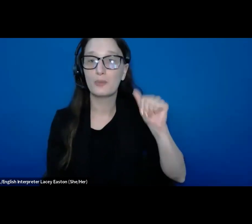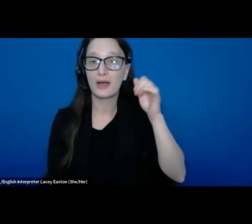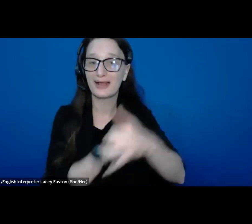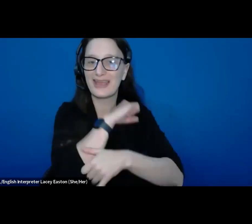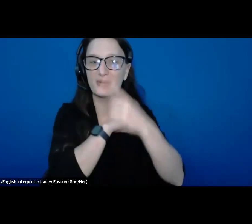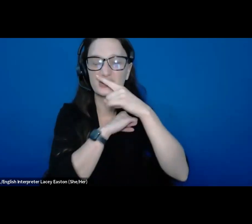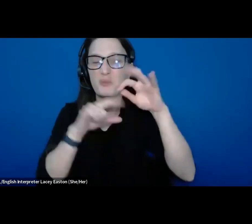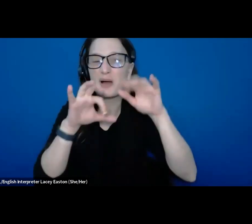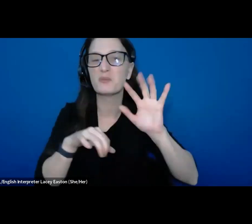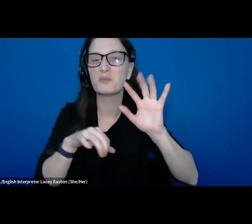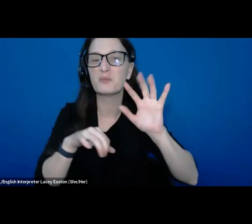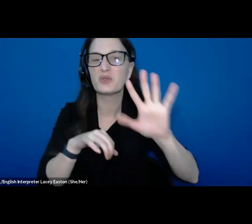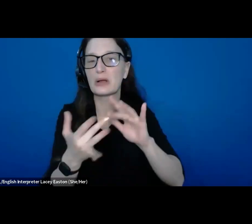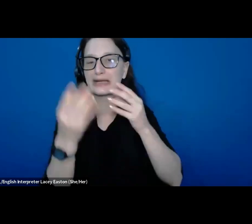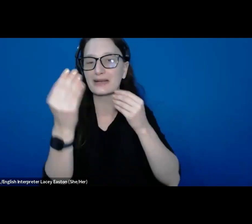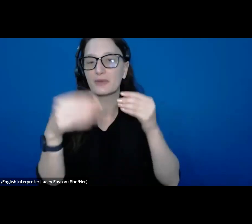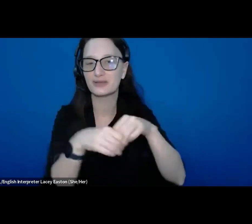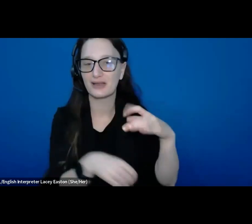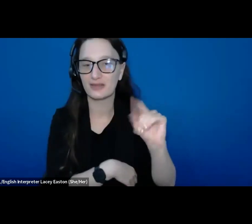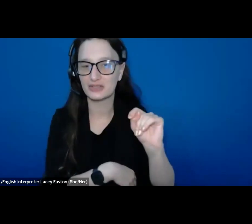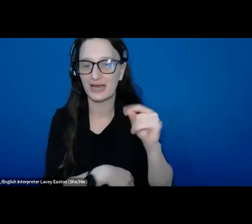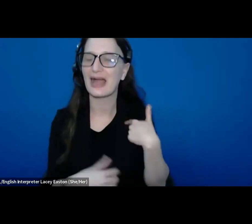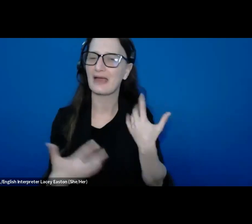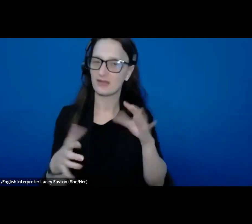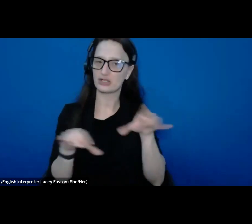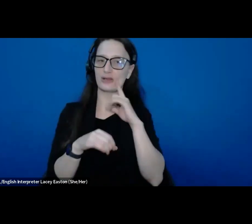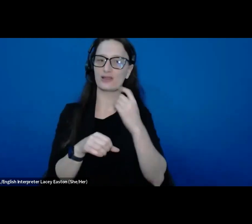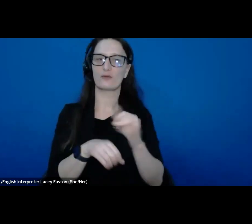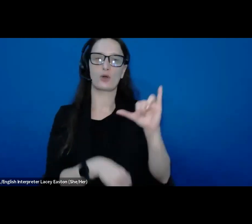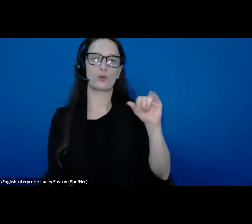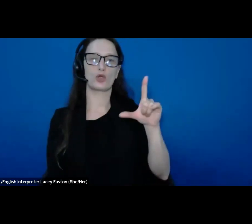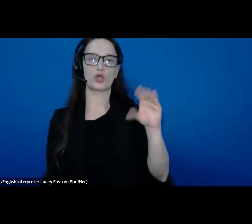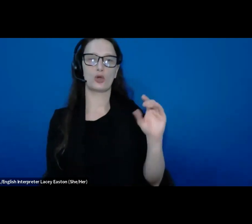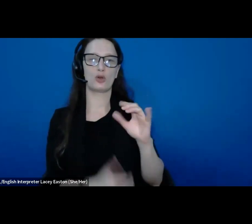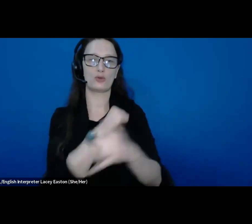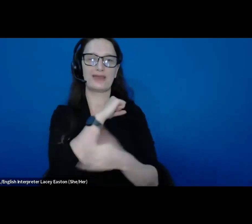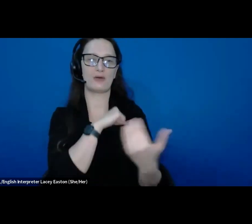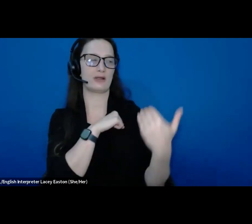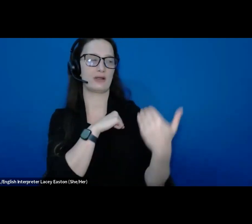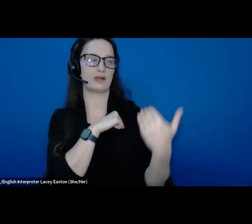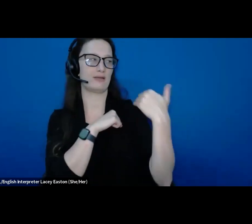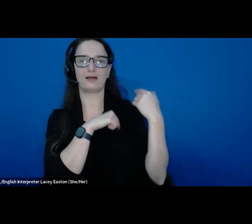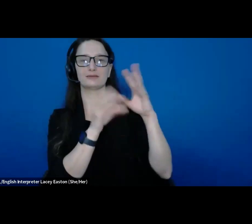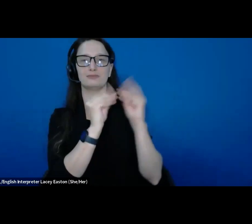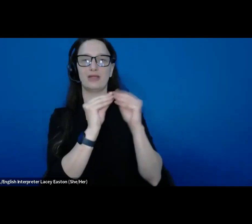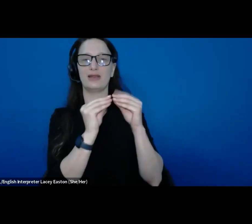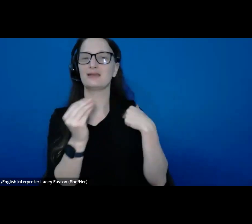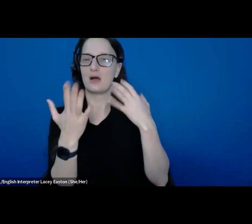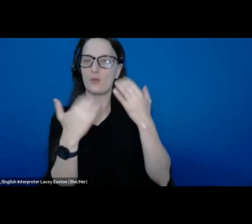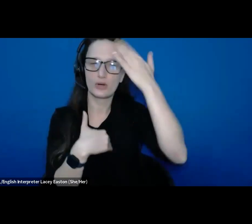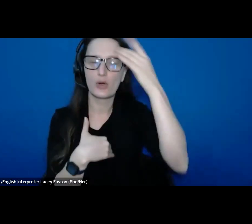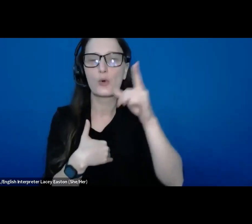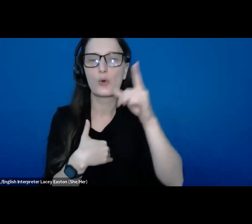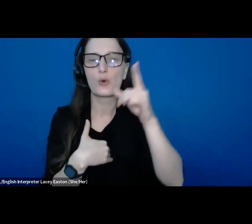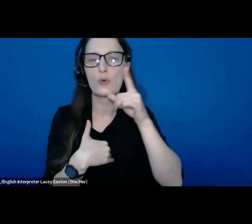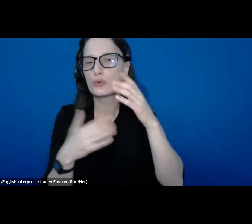want to get a feel for, again, I did this last time with Yolo County to kind of get a feel for the group here and who serves different areas, because